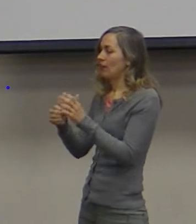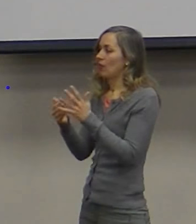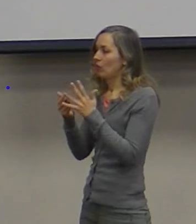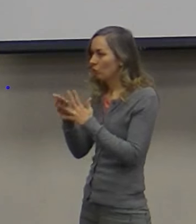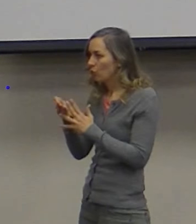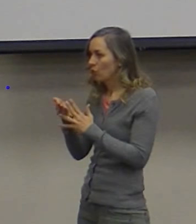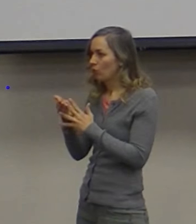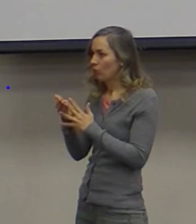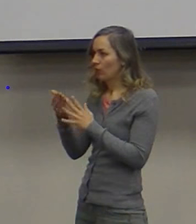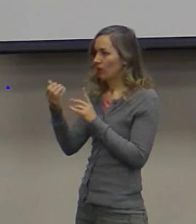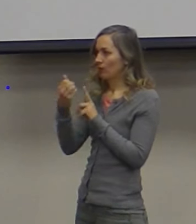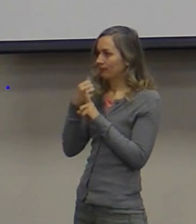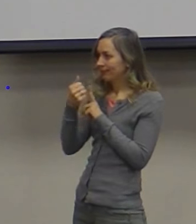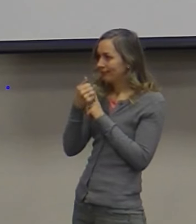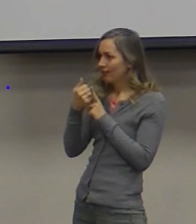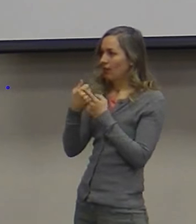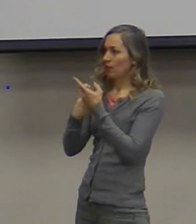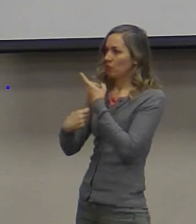Now, Paul,